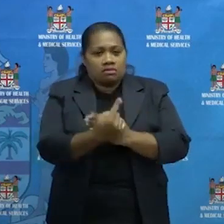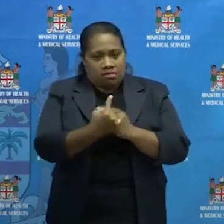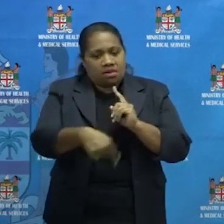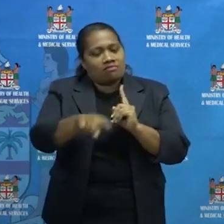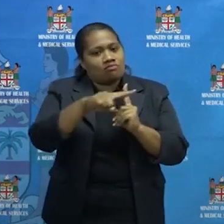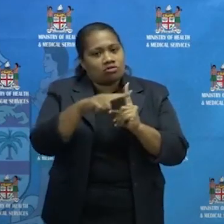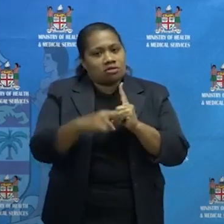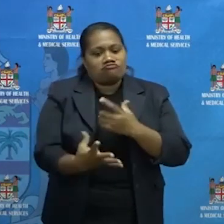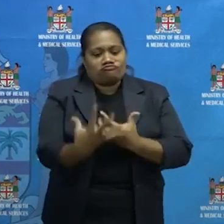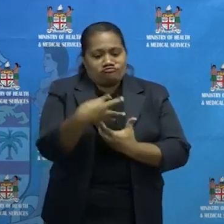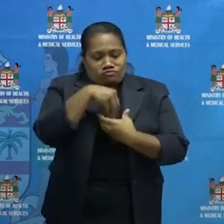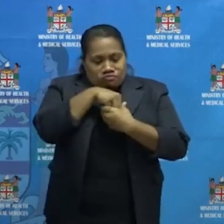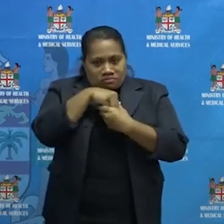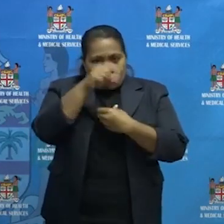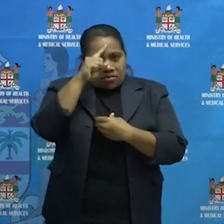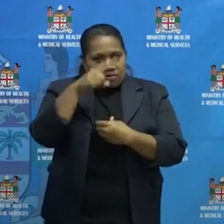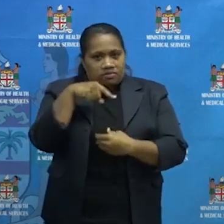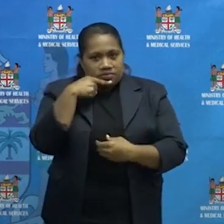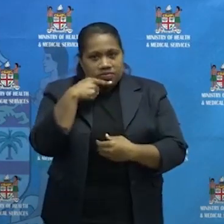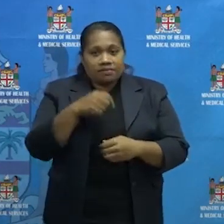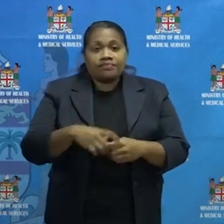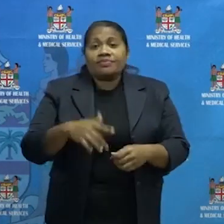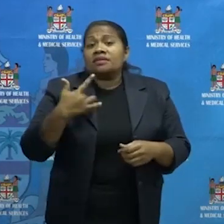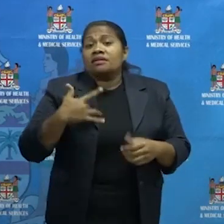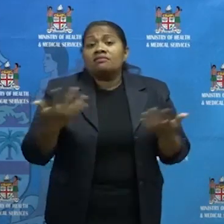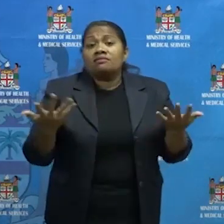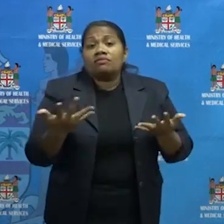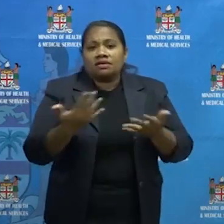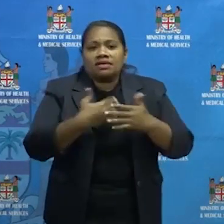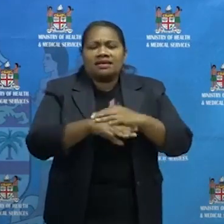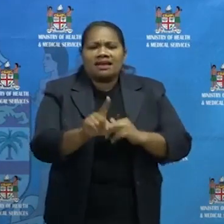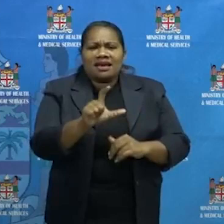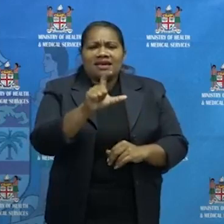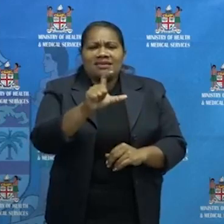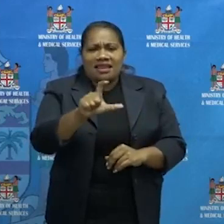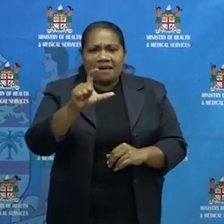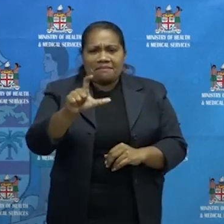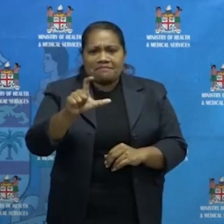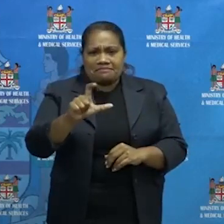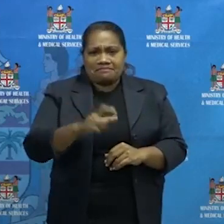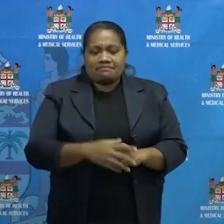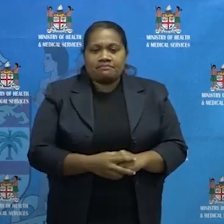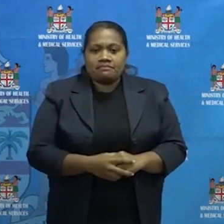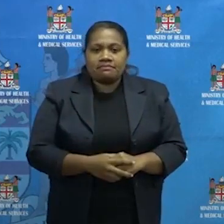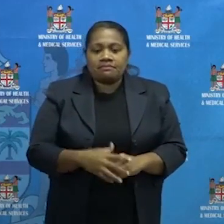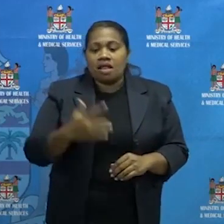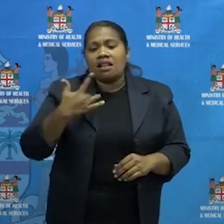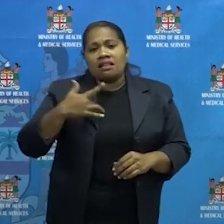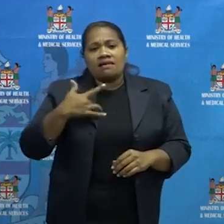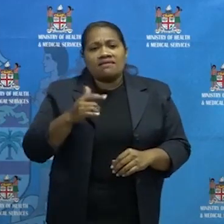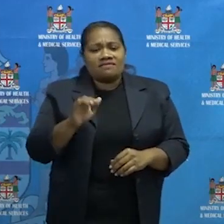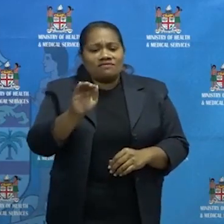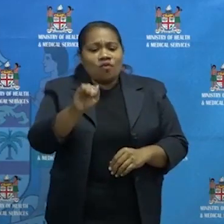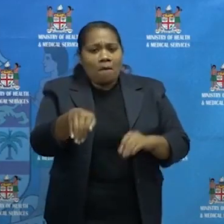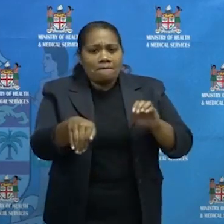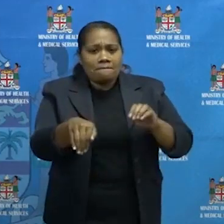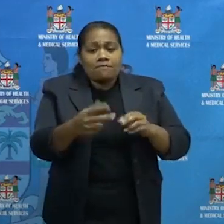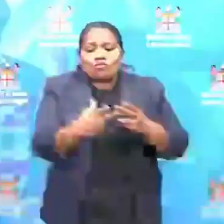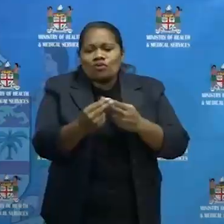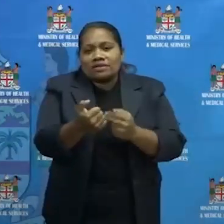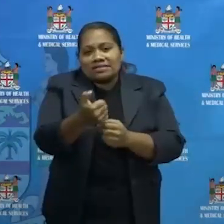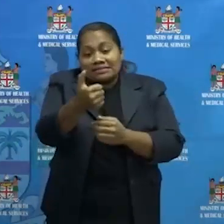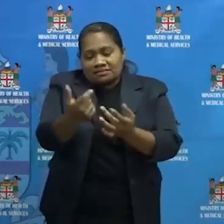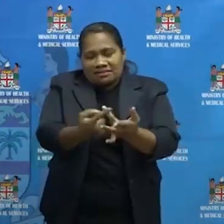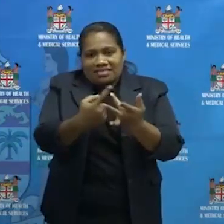This individual resides in Wainitarawau settlement in Cunningham. She lives at home with 6 others, her